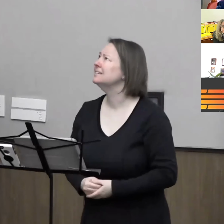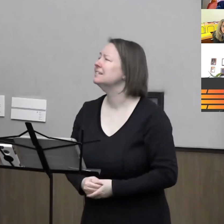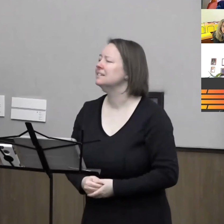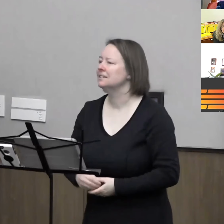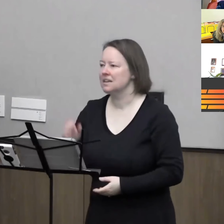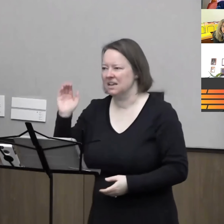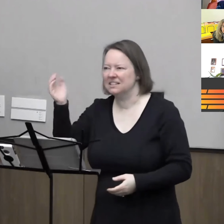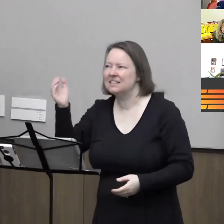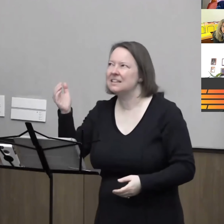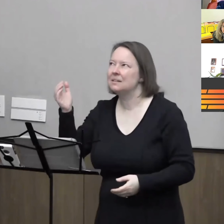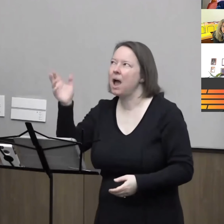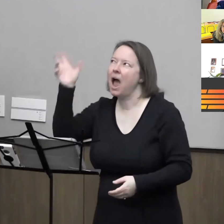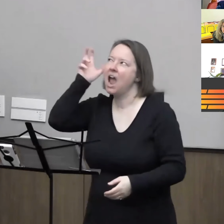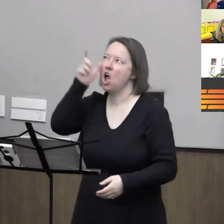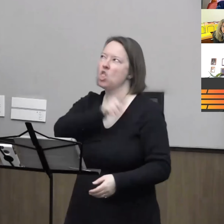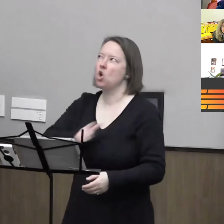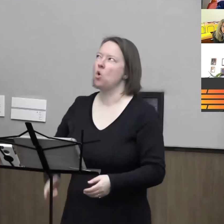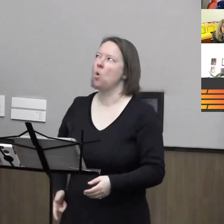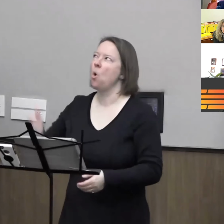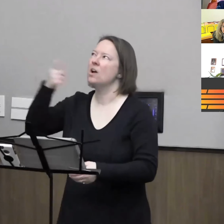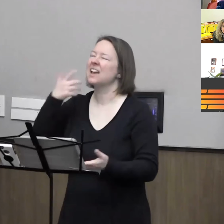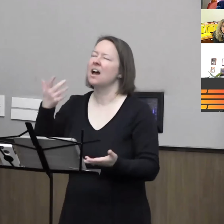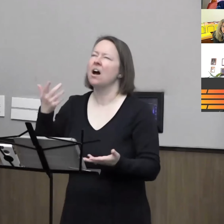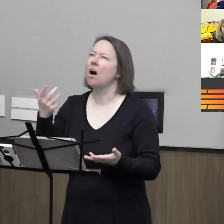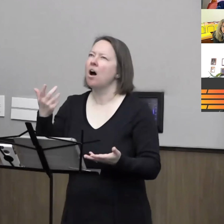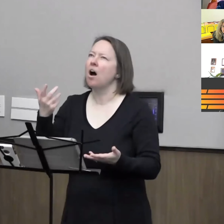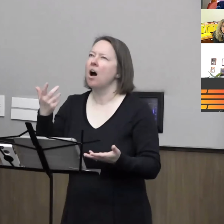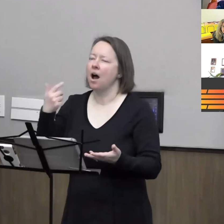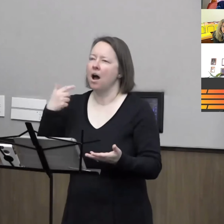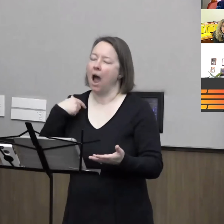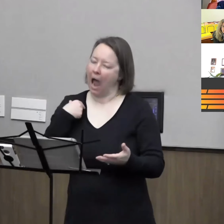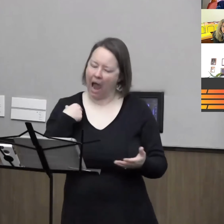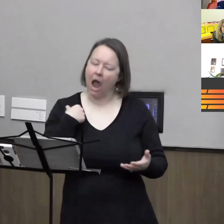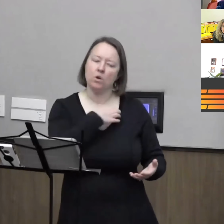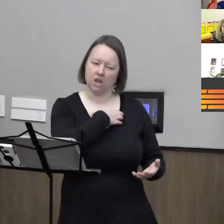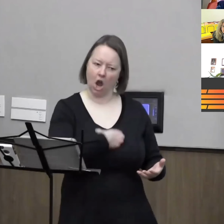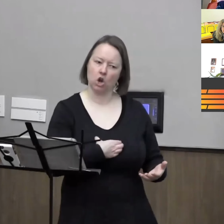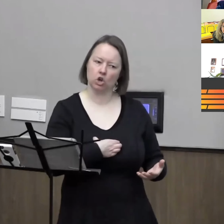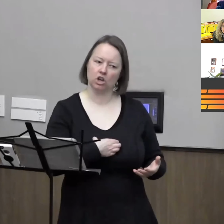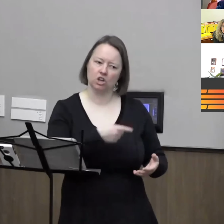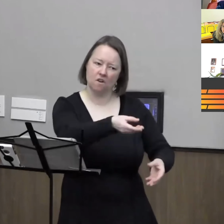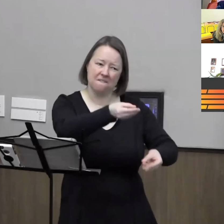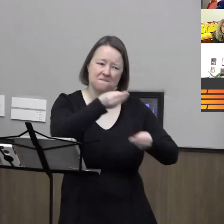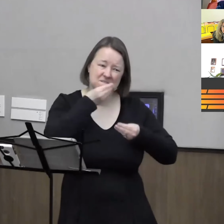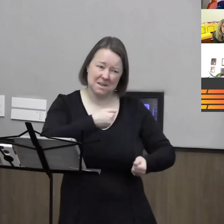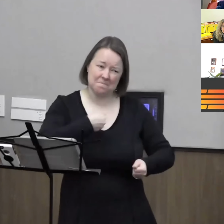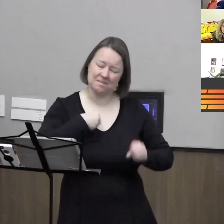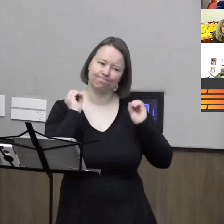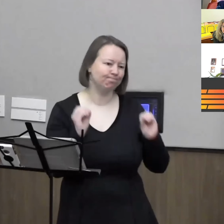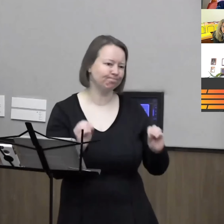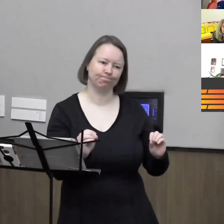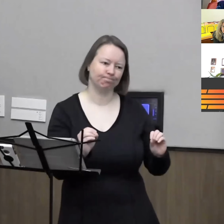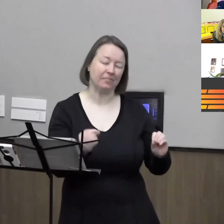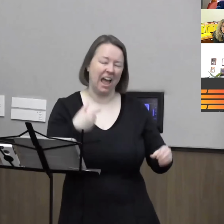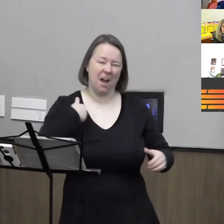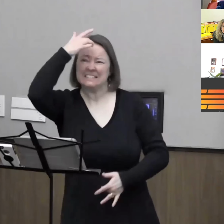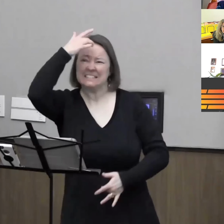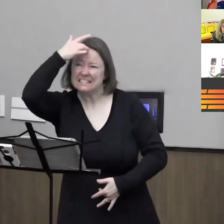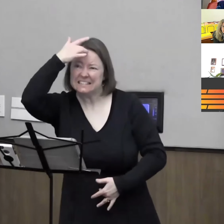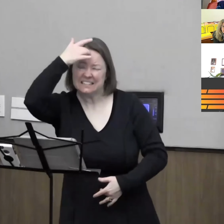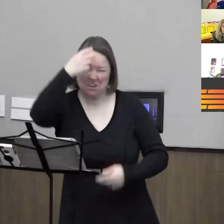It seems as if I can hear the Lord of life saying, but I was hungry, and ye fed me not. I was sick,